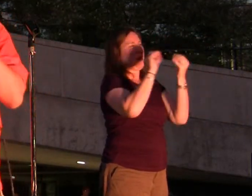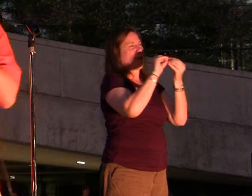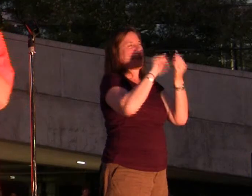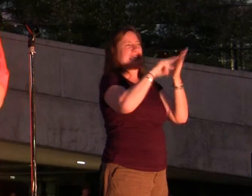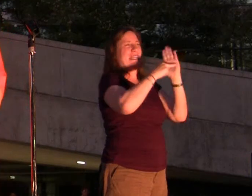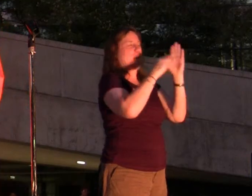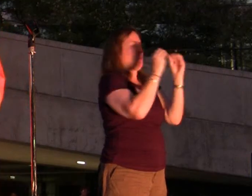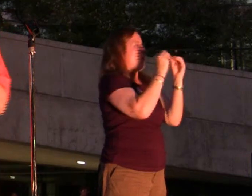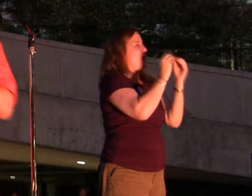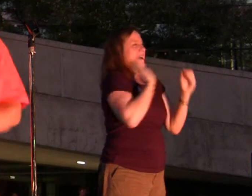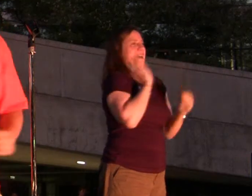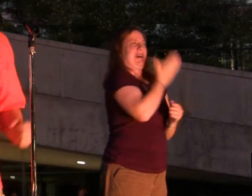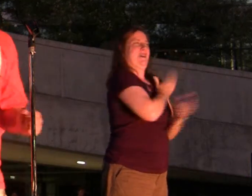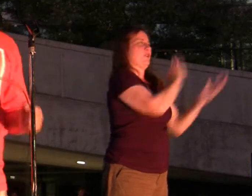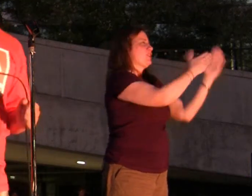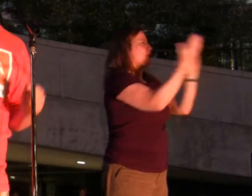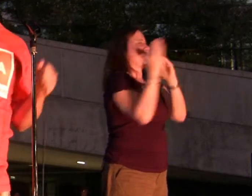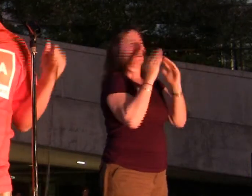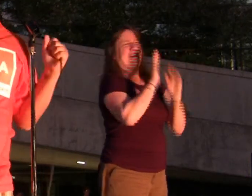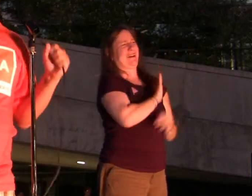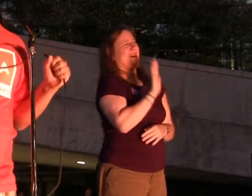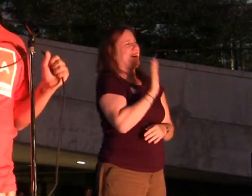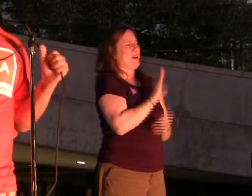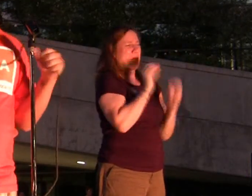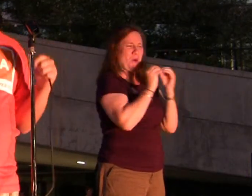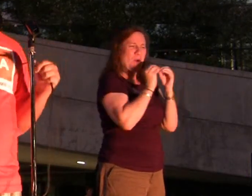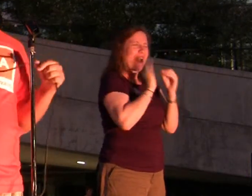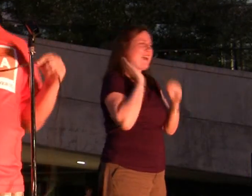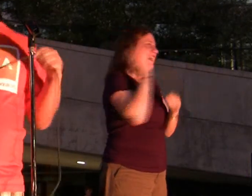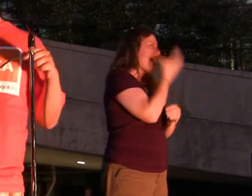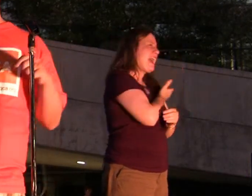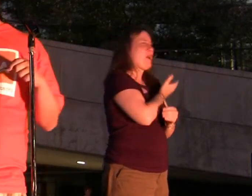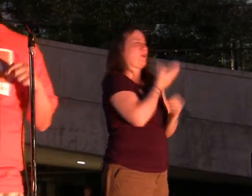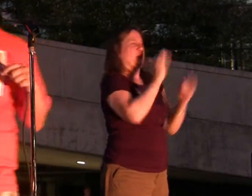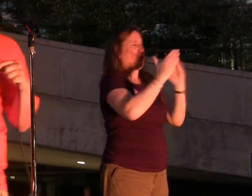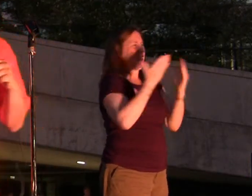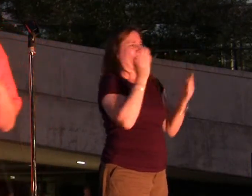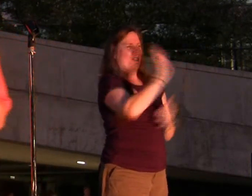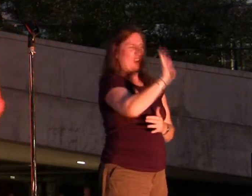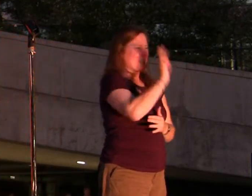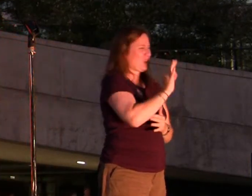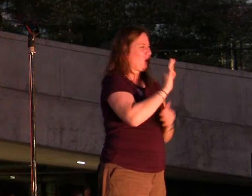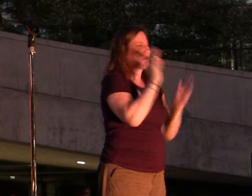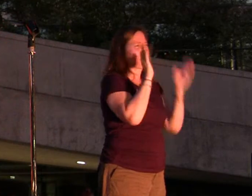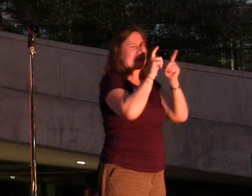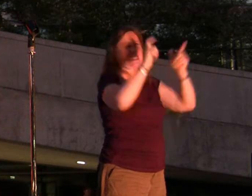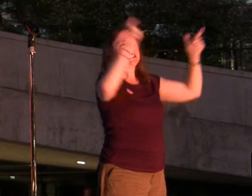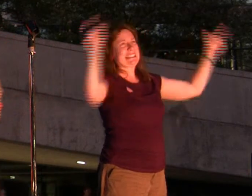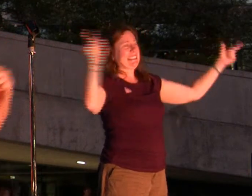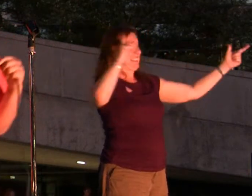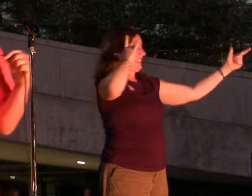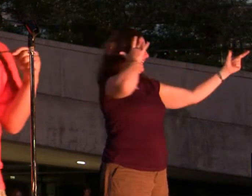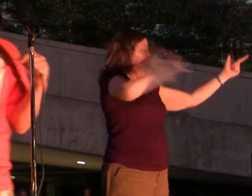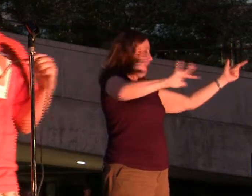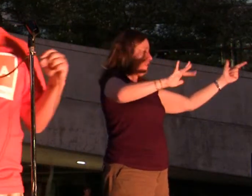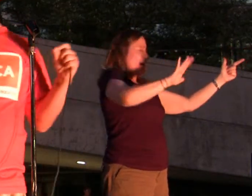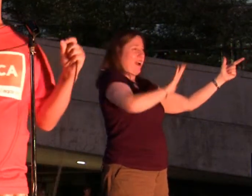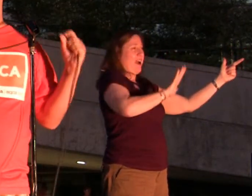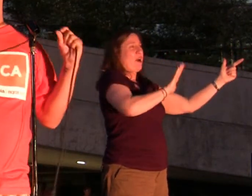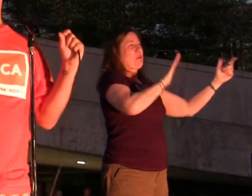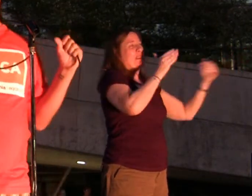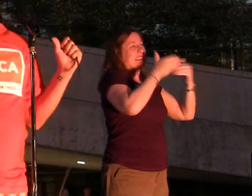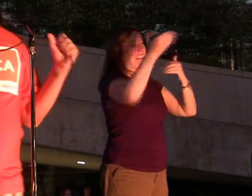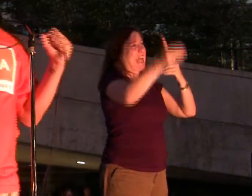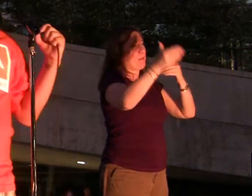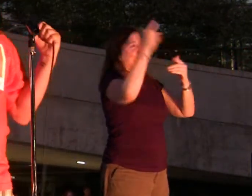our community. It means so much more than just here in Fresno and so much more than just the state of California, but it's a step